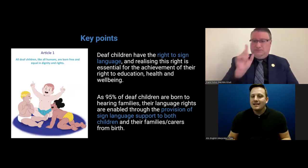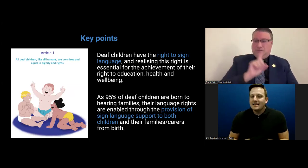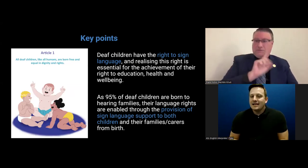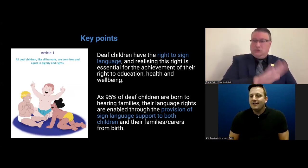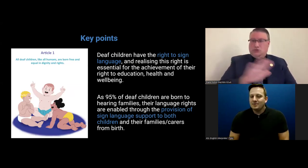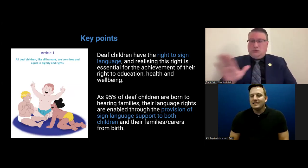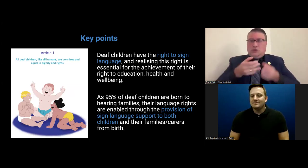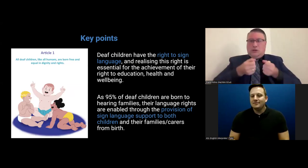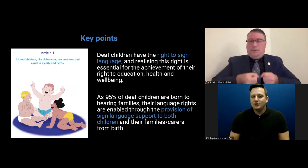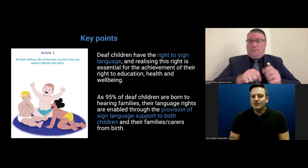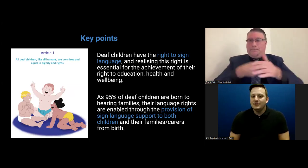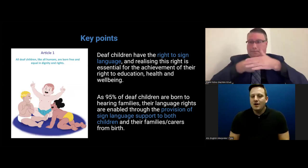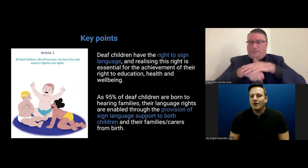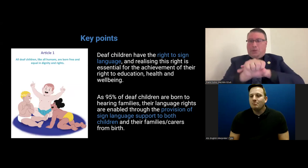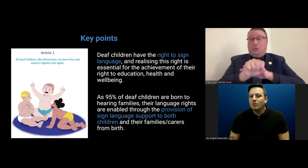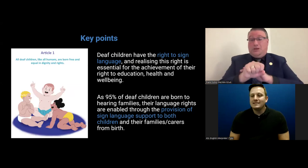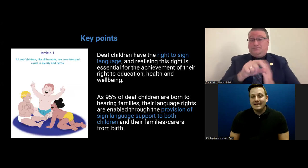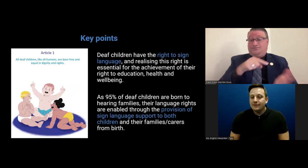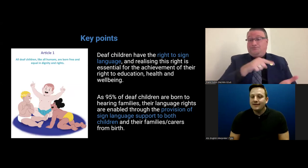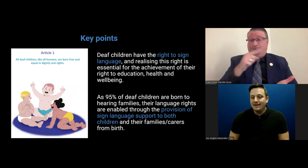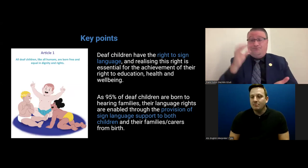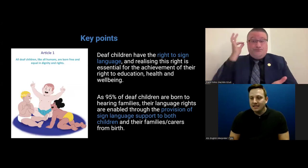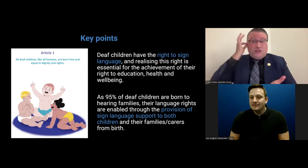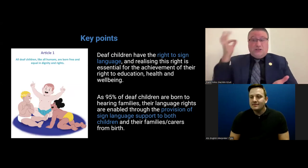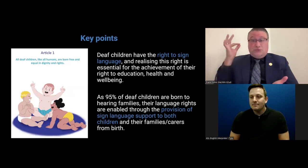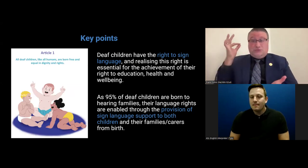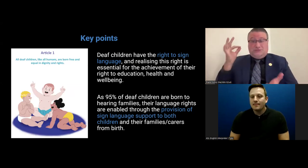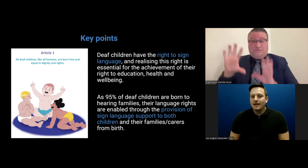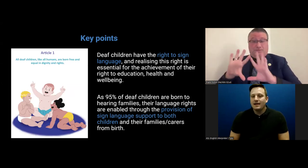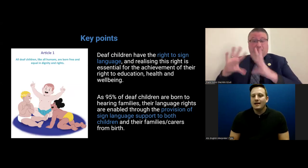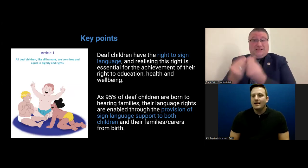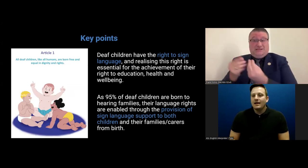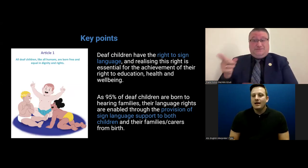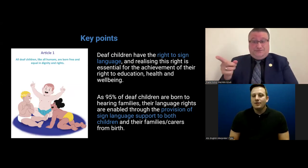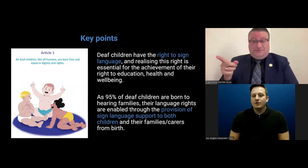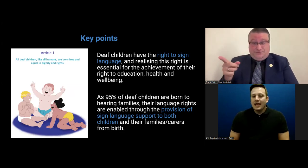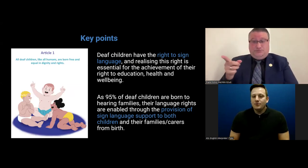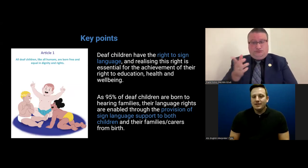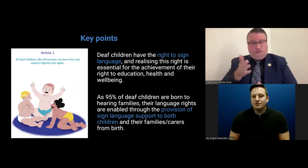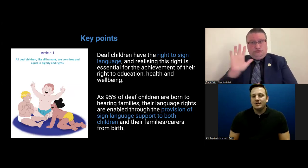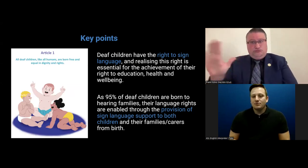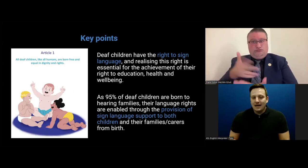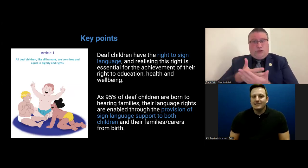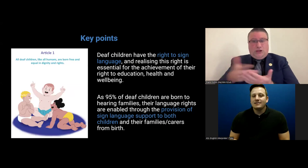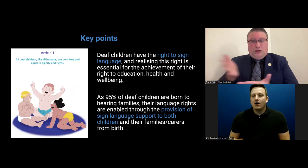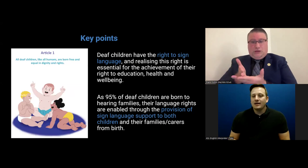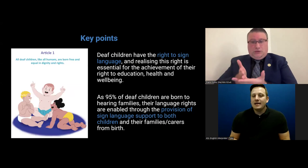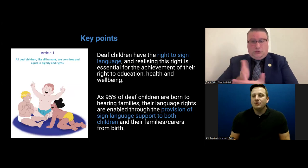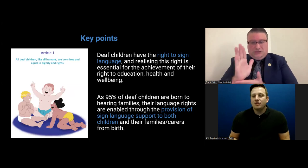As 95% of deaf children are born to hearing families, their language rights are enabled